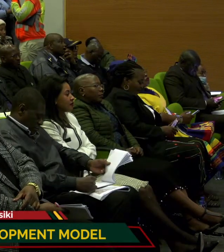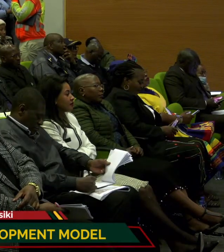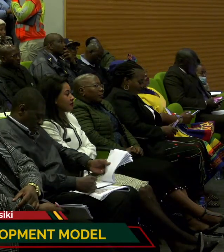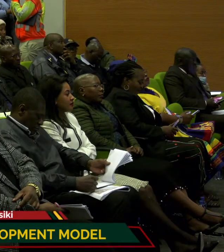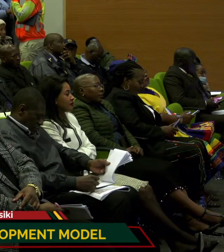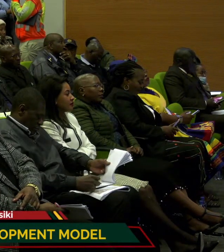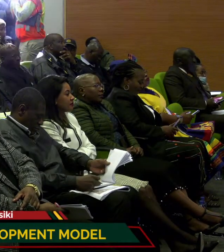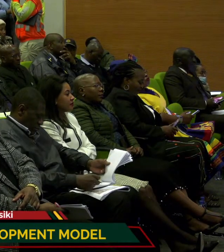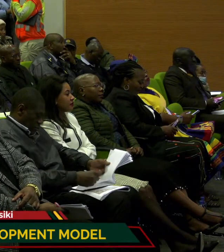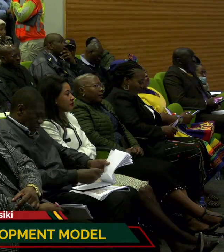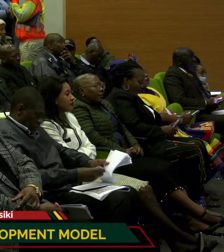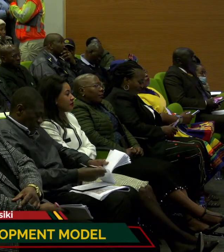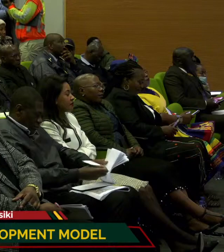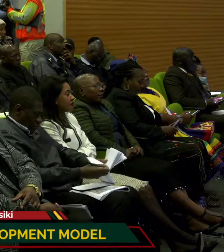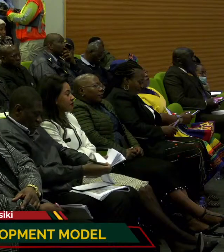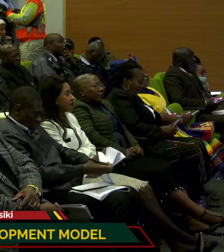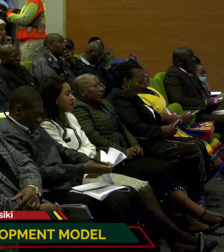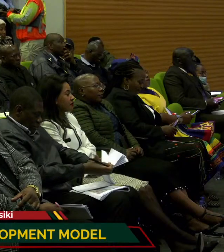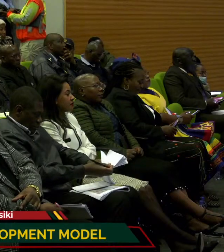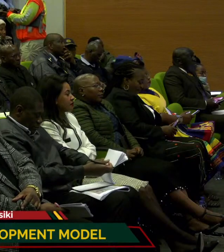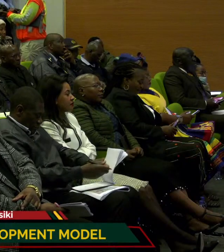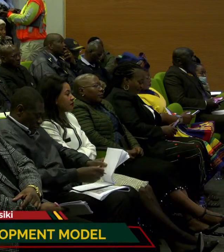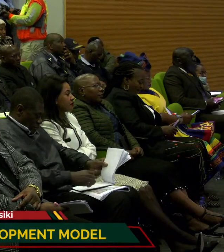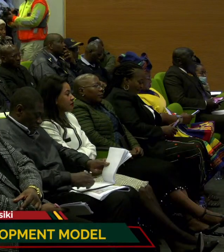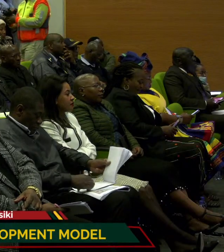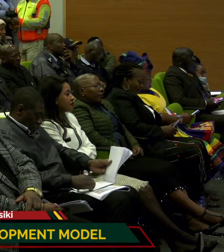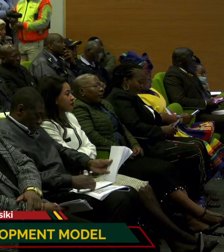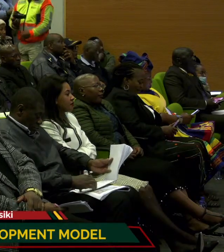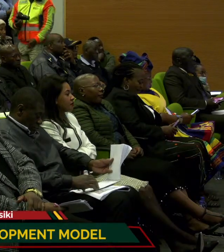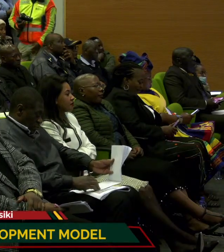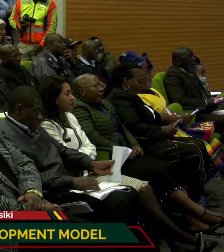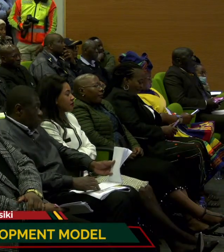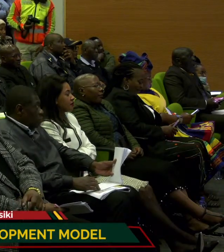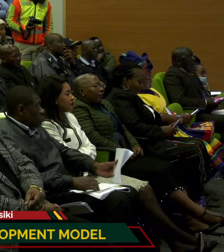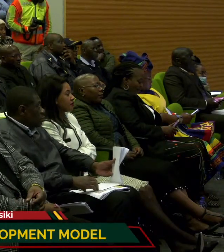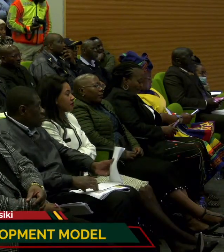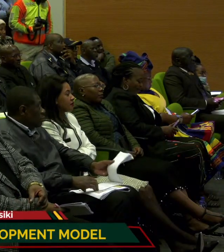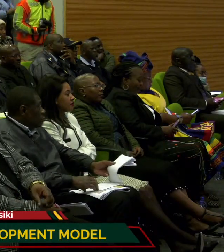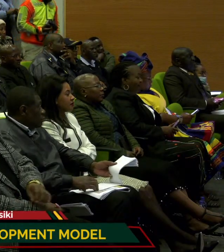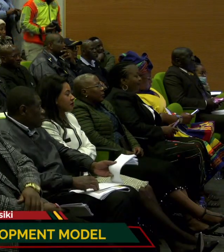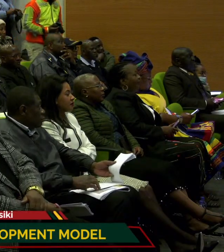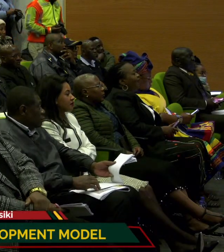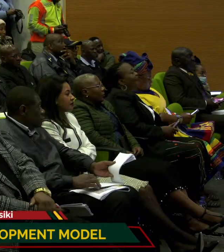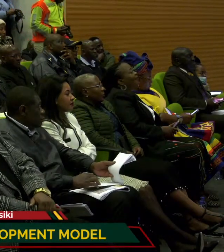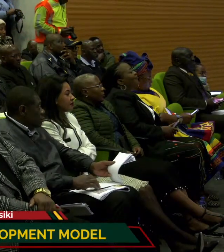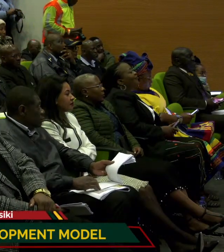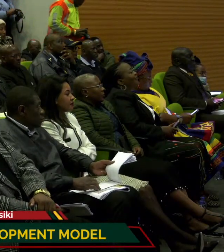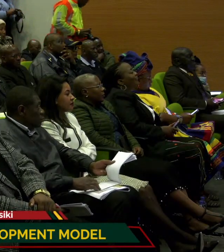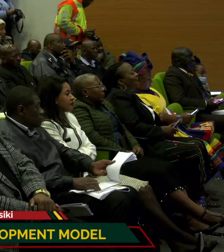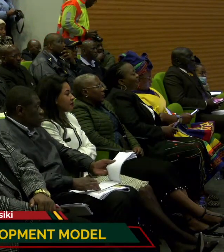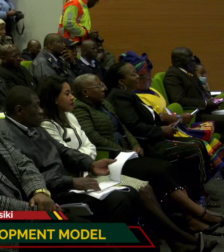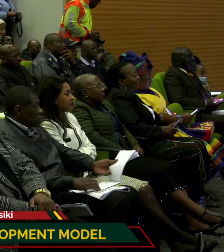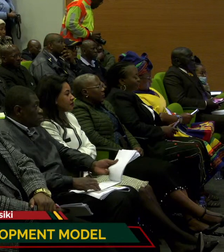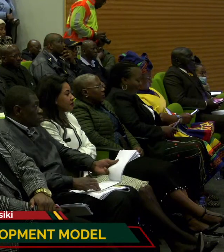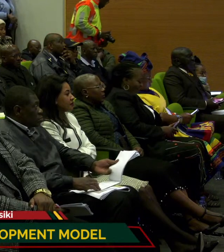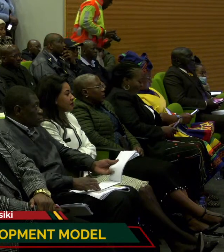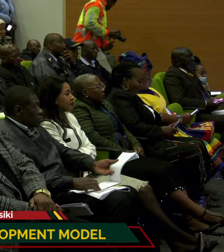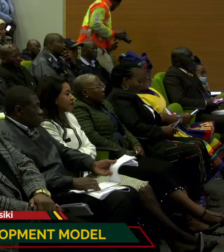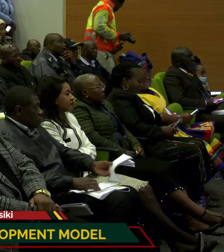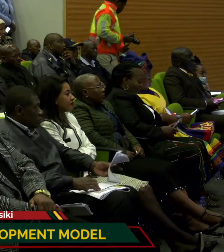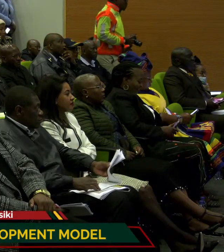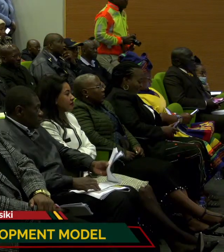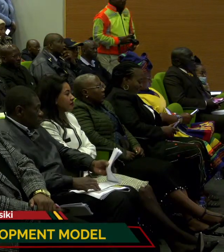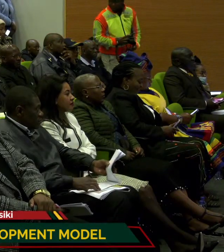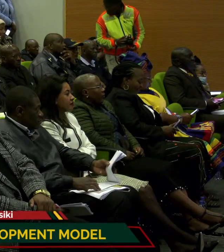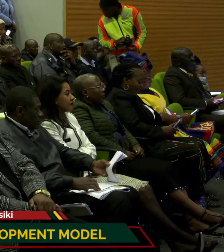Ezawuthi uba uye emhlondlo kufuneke wenze ntoni. Ungafika urhalisela abantu ngento engazulunga emhlondlo. Dr. Da